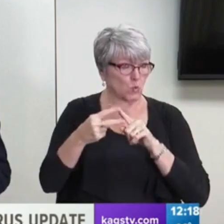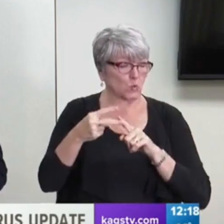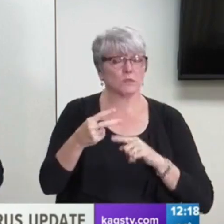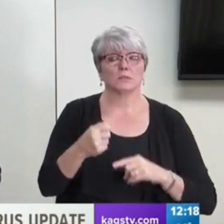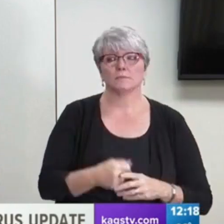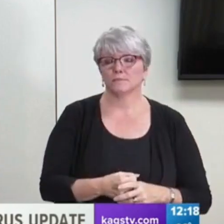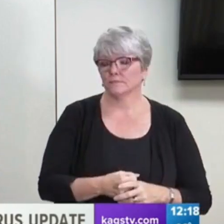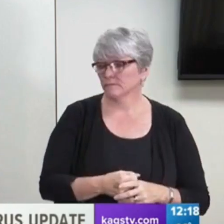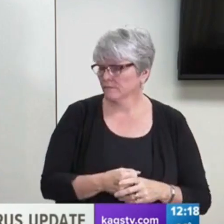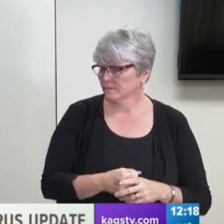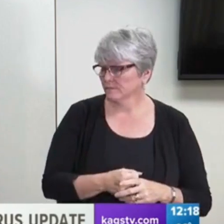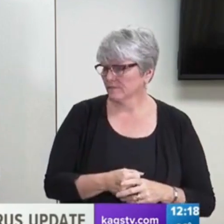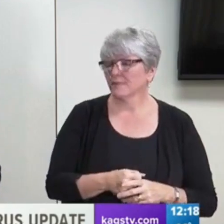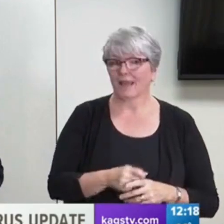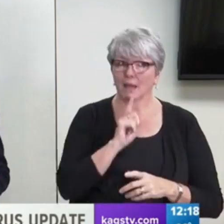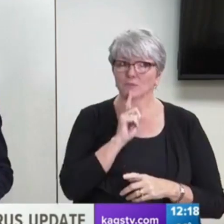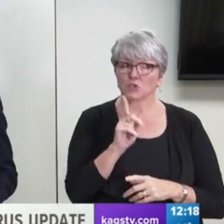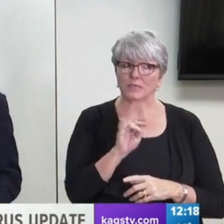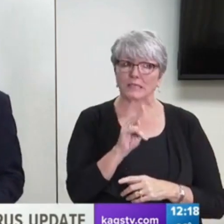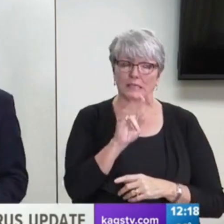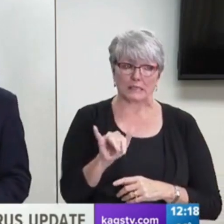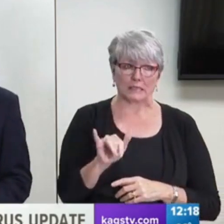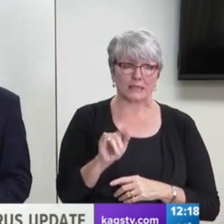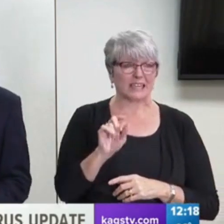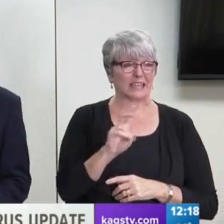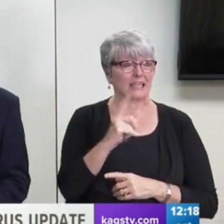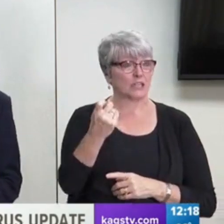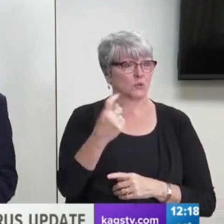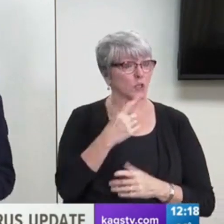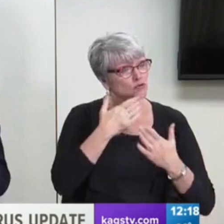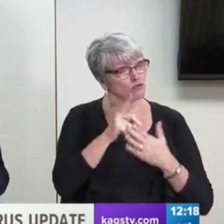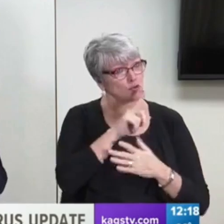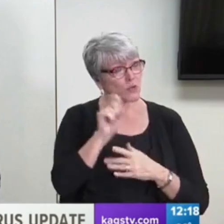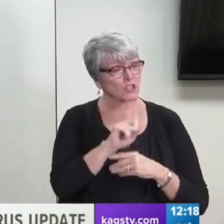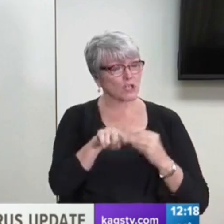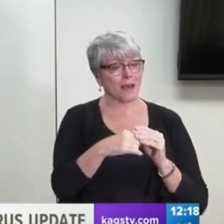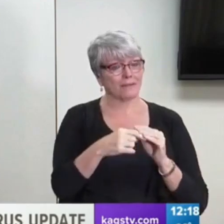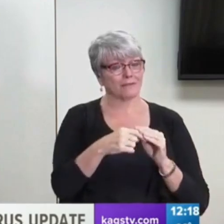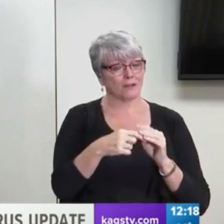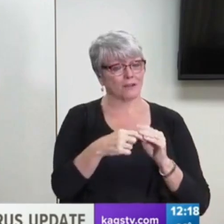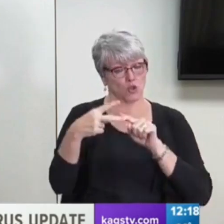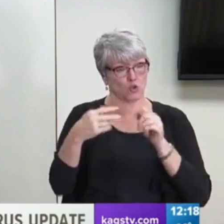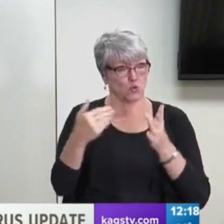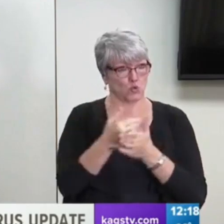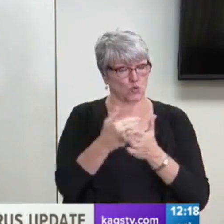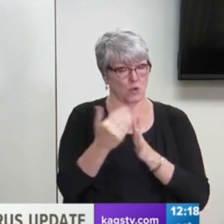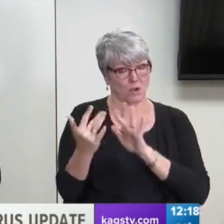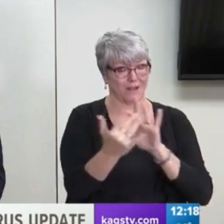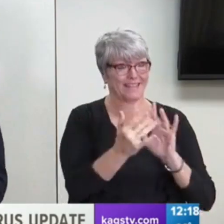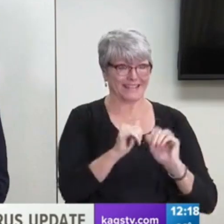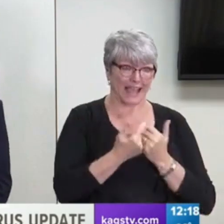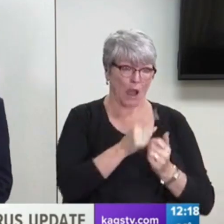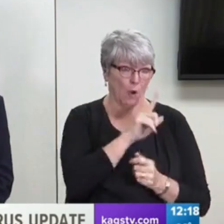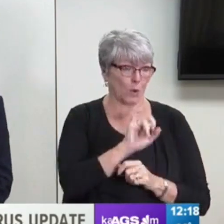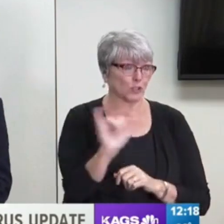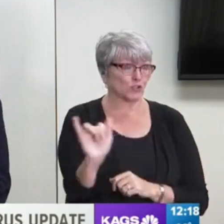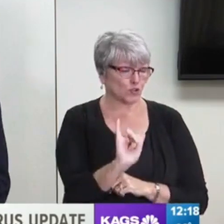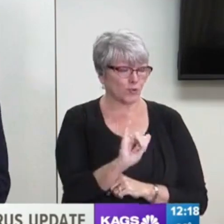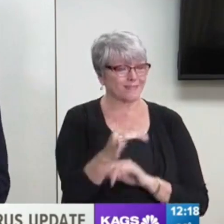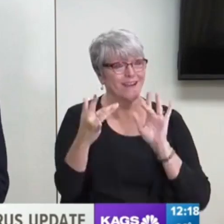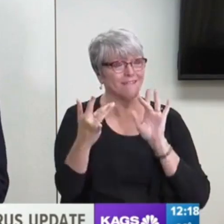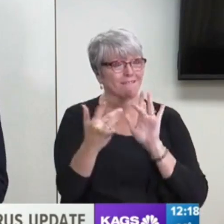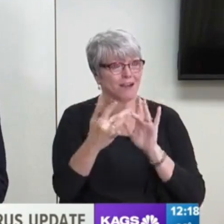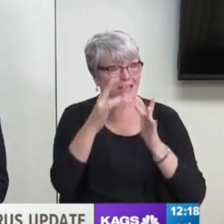that. Absolutely, Kenny. Kenny's question, and a good question, is about the contacts, and that is our question as well. That